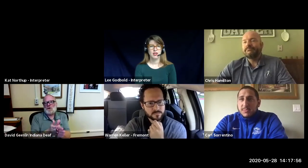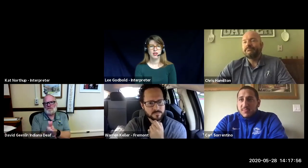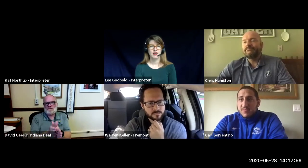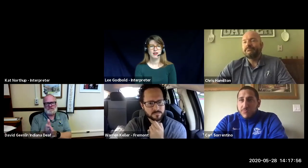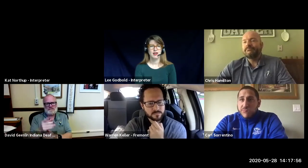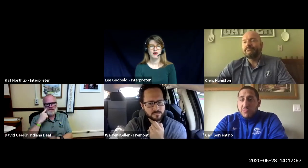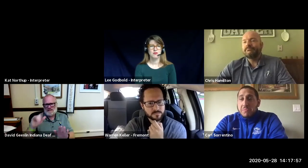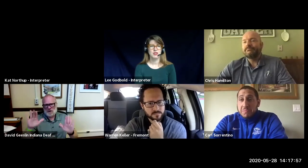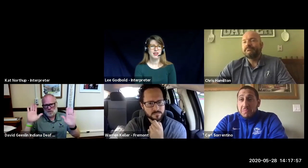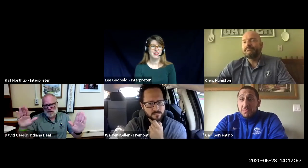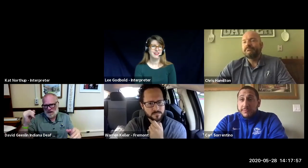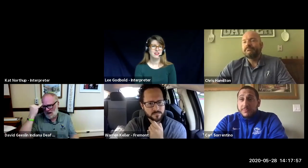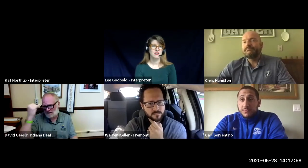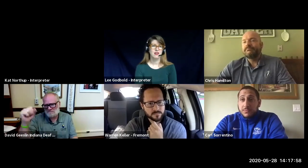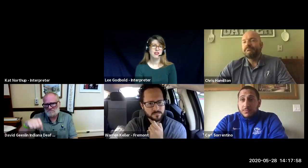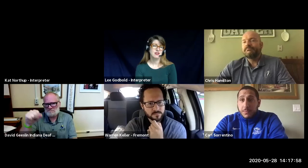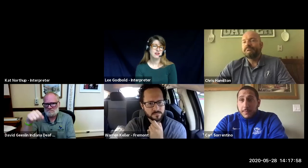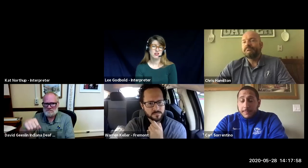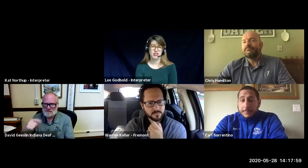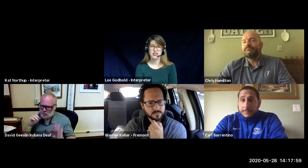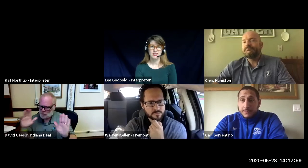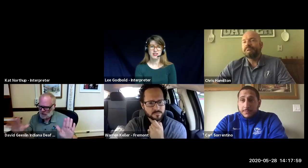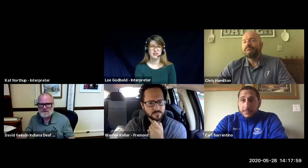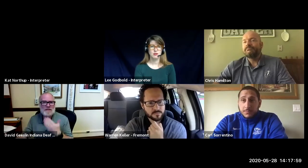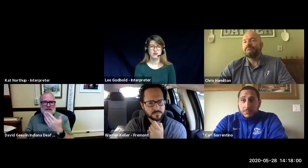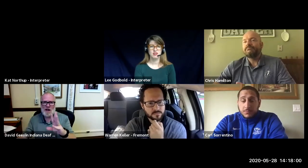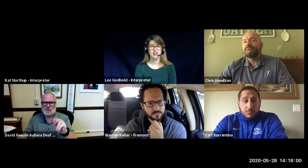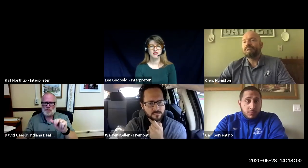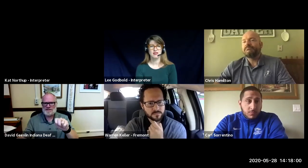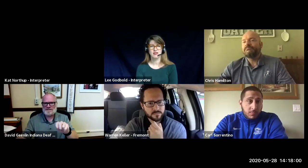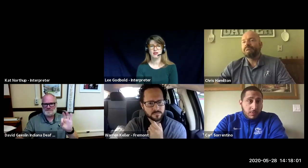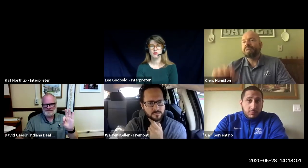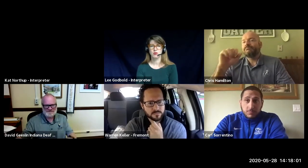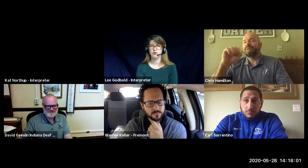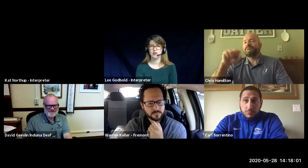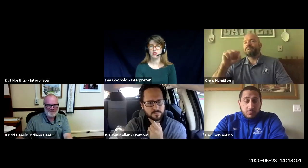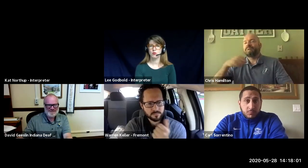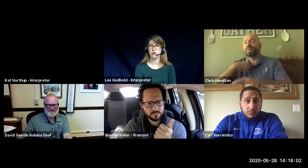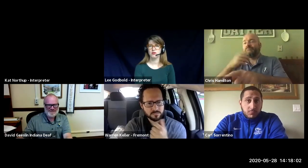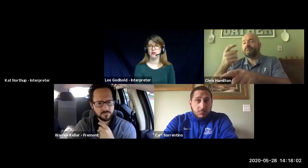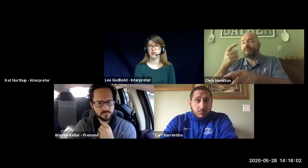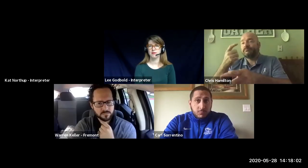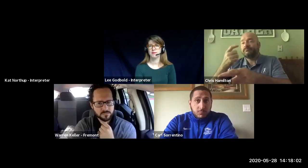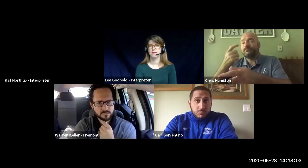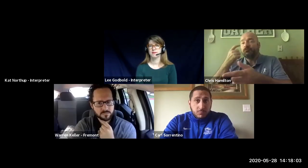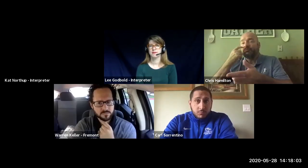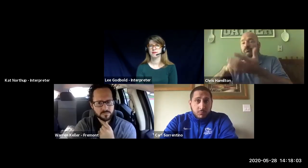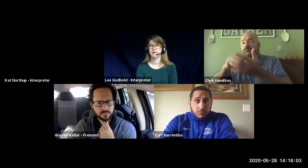we beat that? And so I think this is a great idea. Add some of those stats out there. I think it'd be wonderful. Thank you, Warren, for doing that.